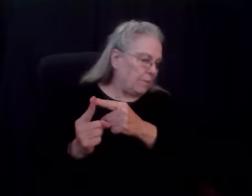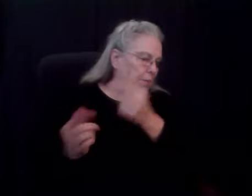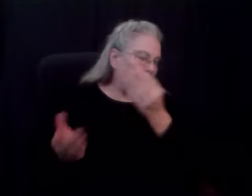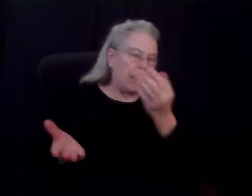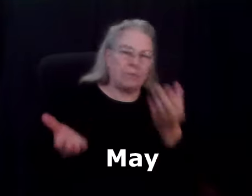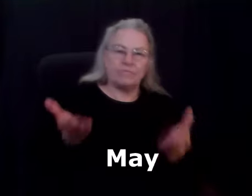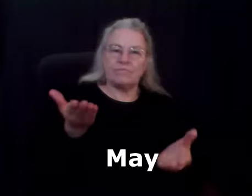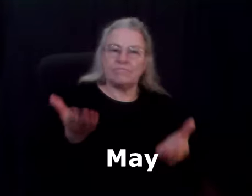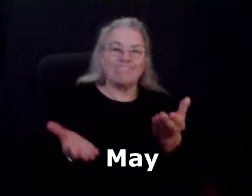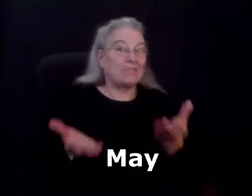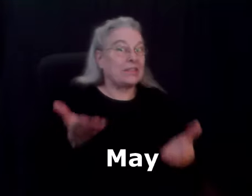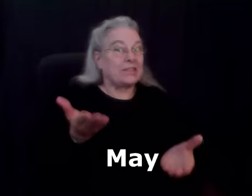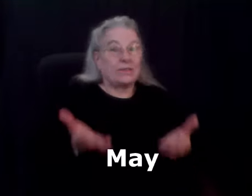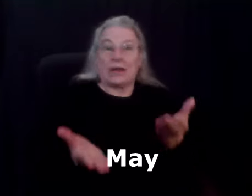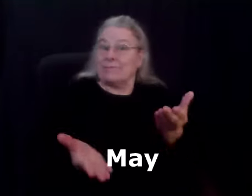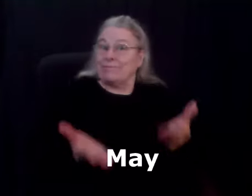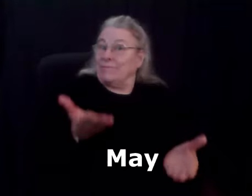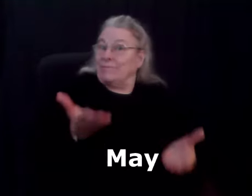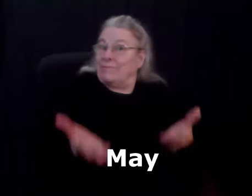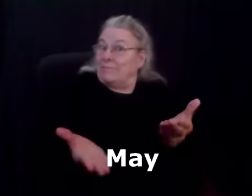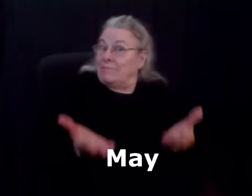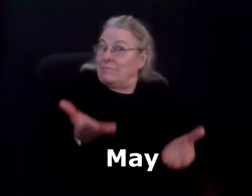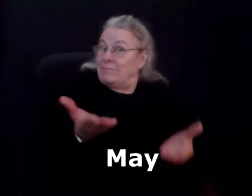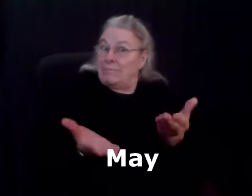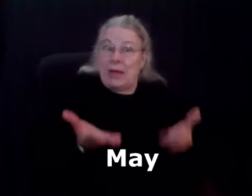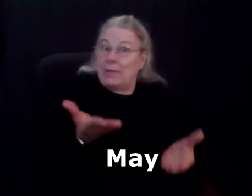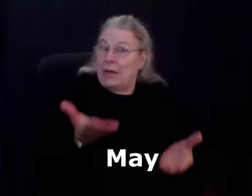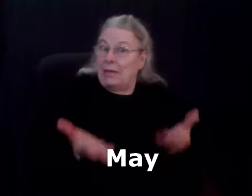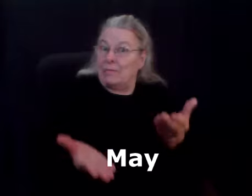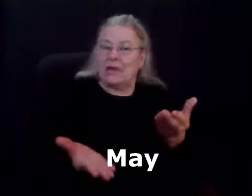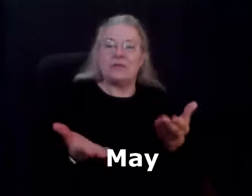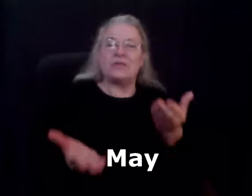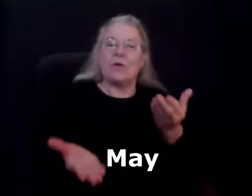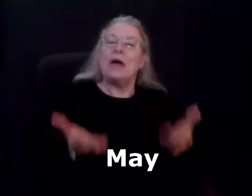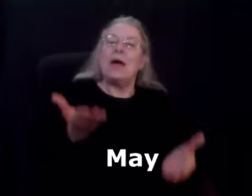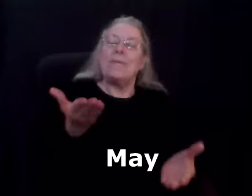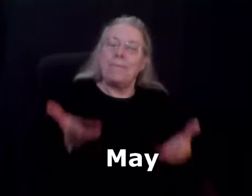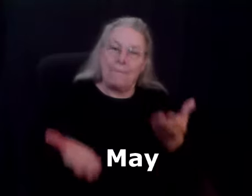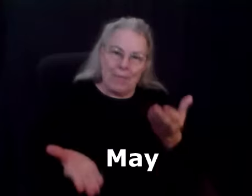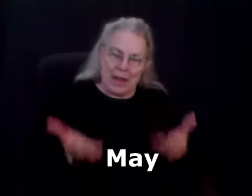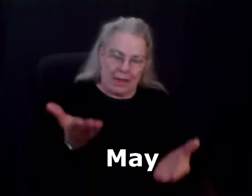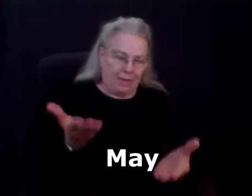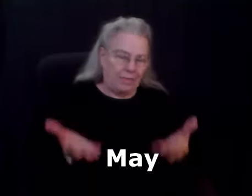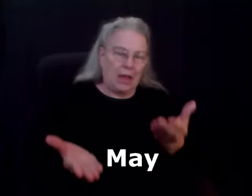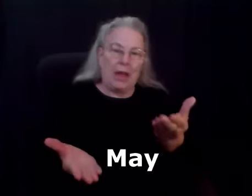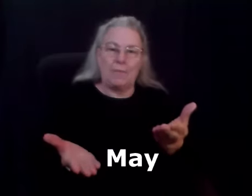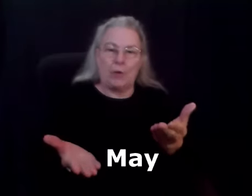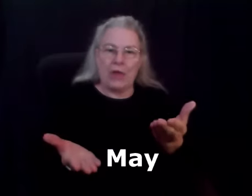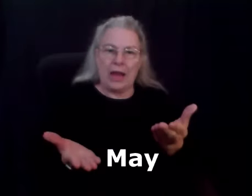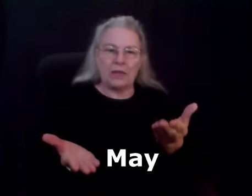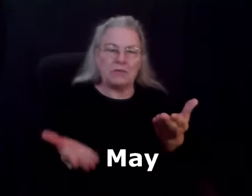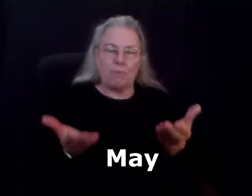May. Like, maybe. So, may. Both hands, palms